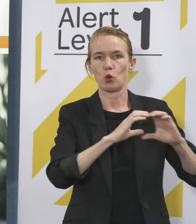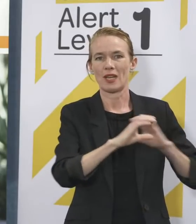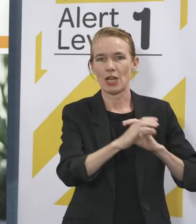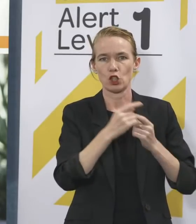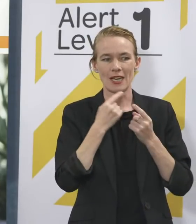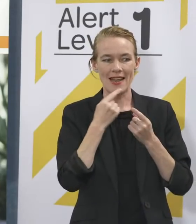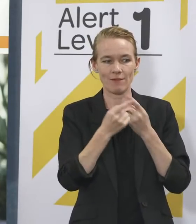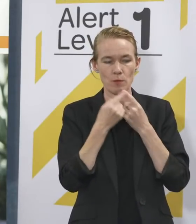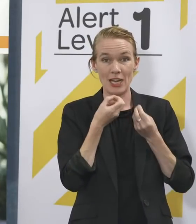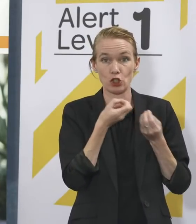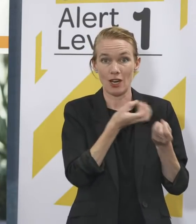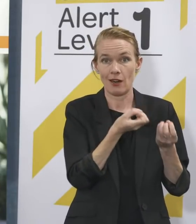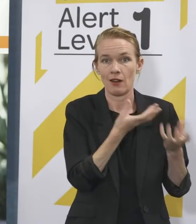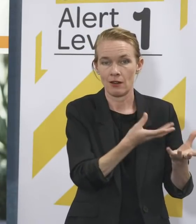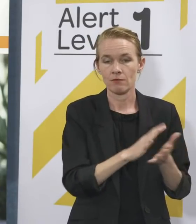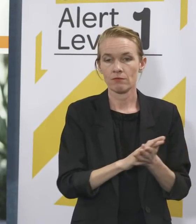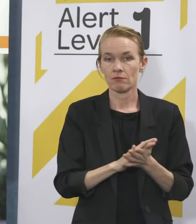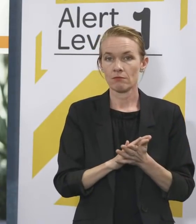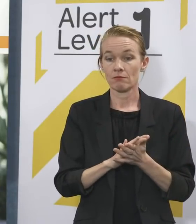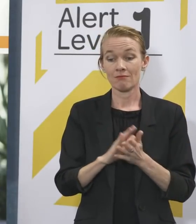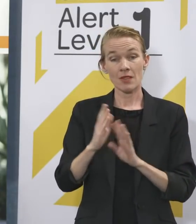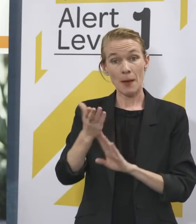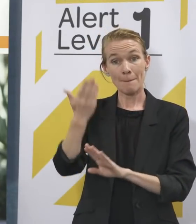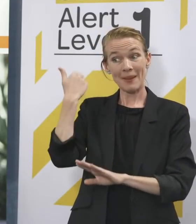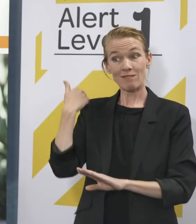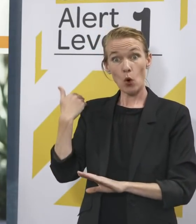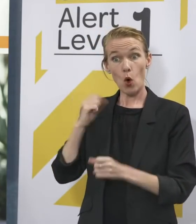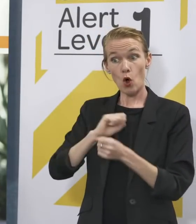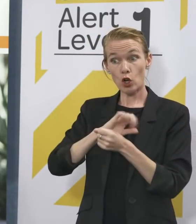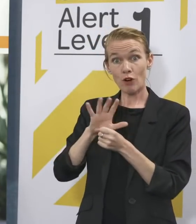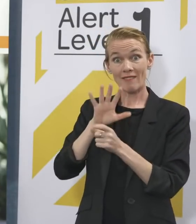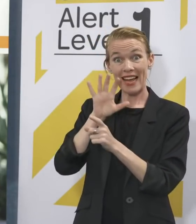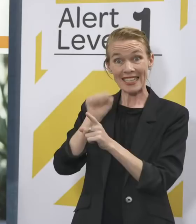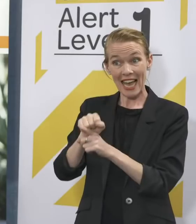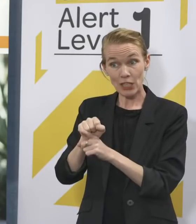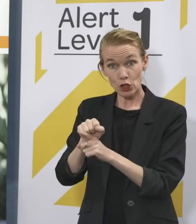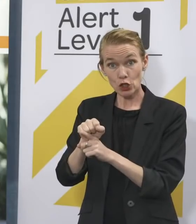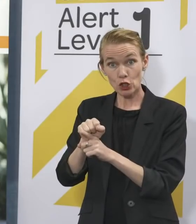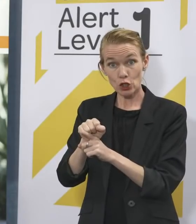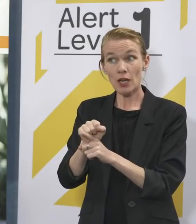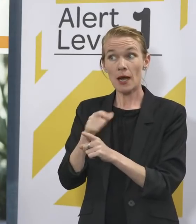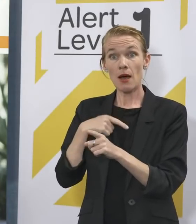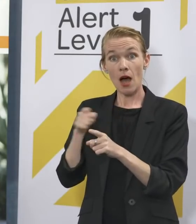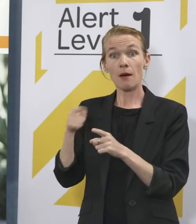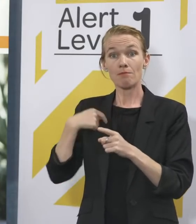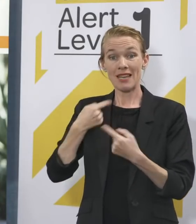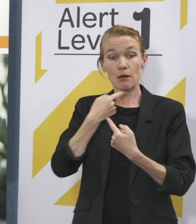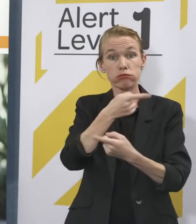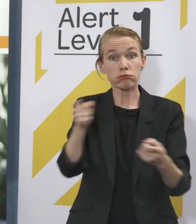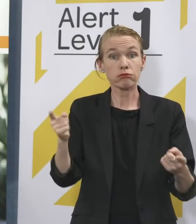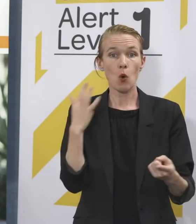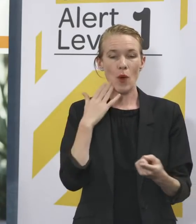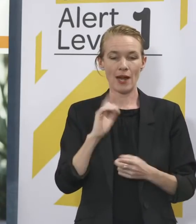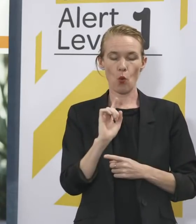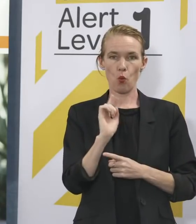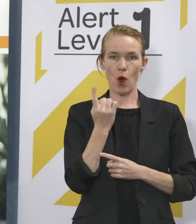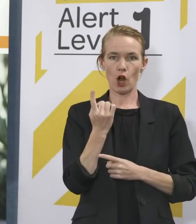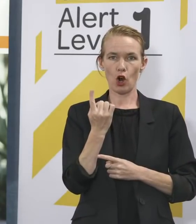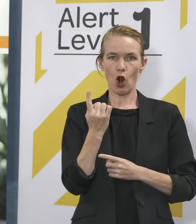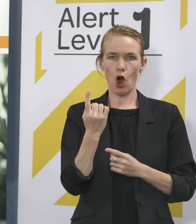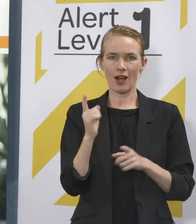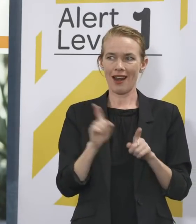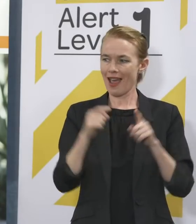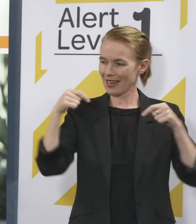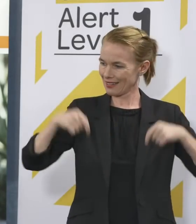had cases in the past, it's been clear that usually people find out about them when I do my stand-ups each day. Now with people inside